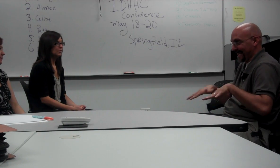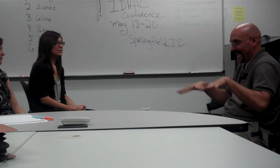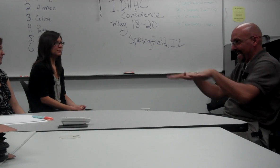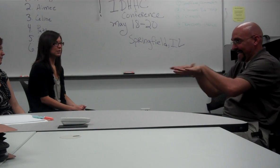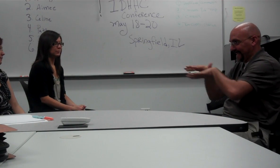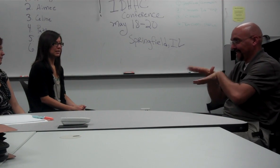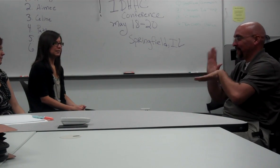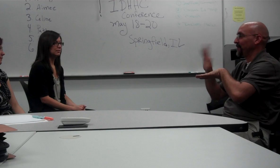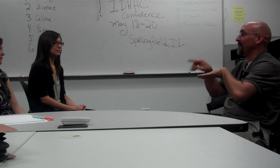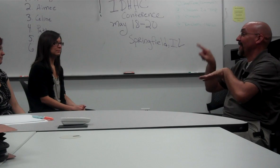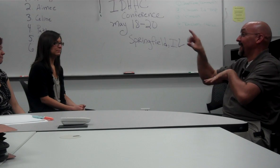It's a farmland.